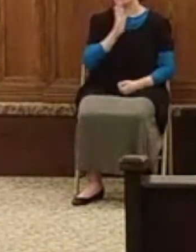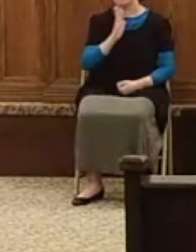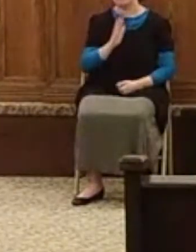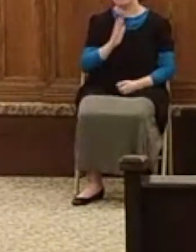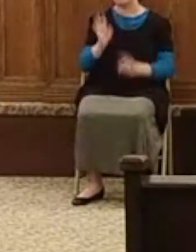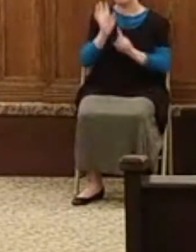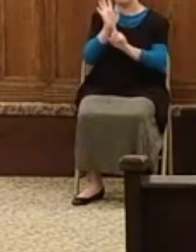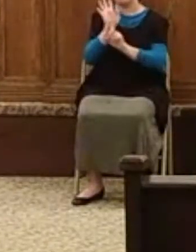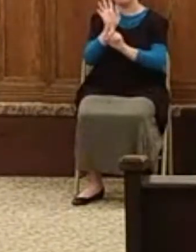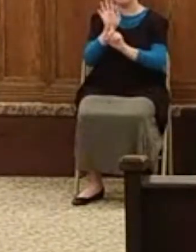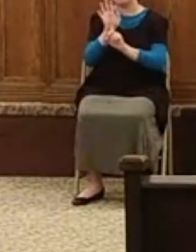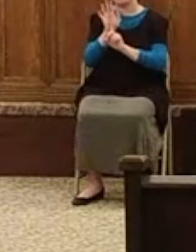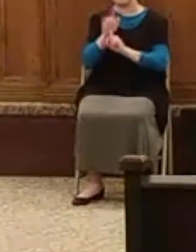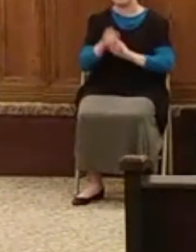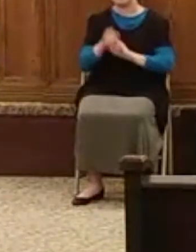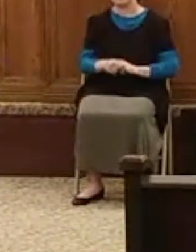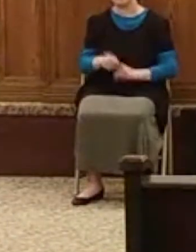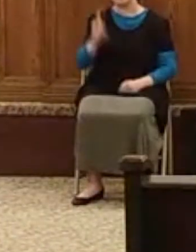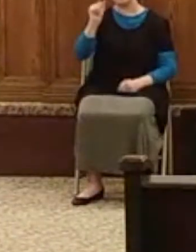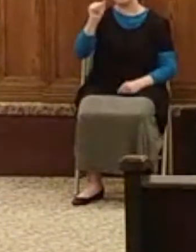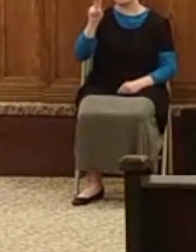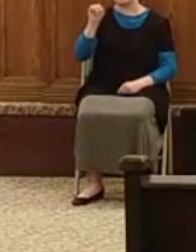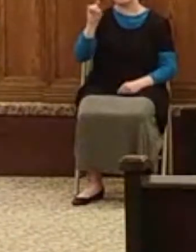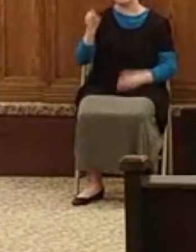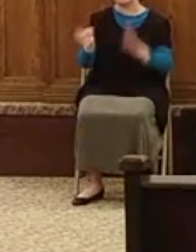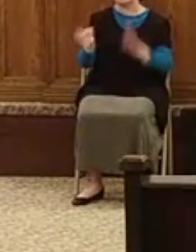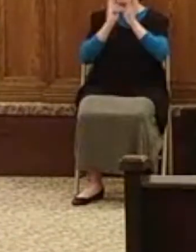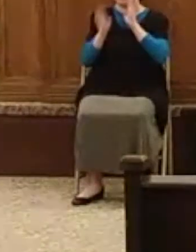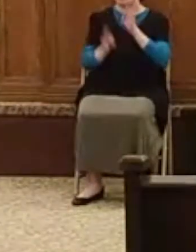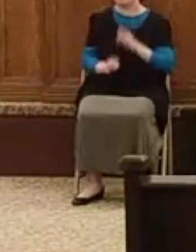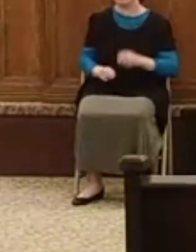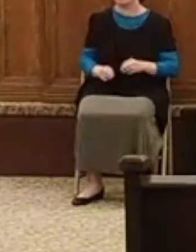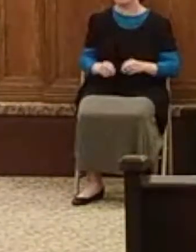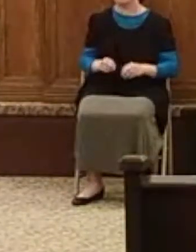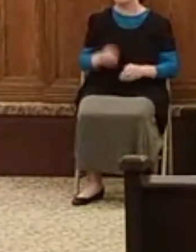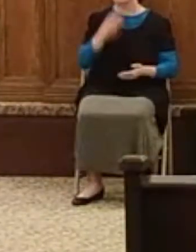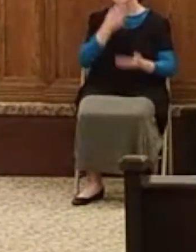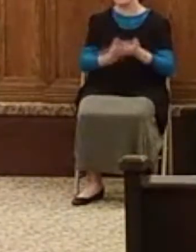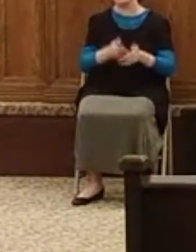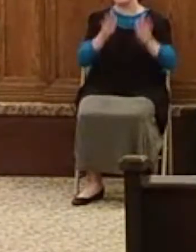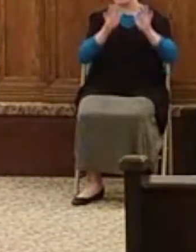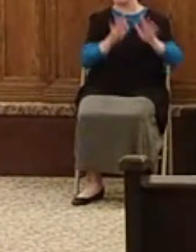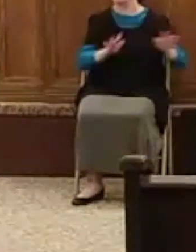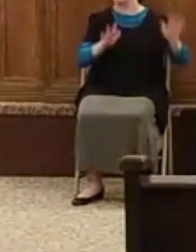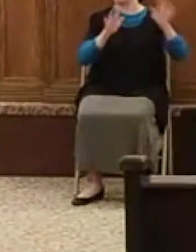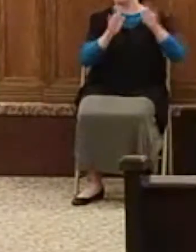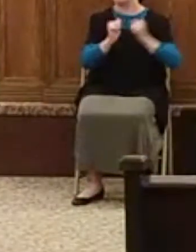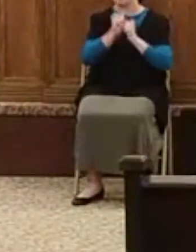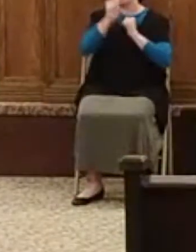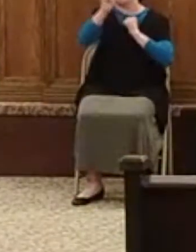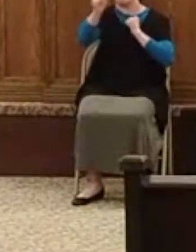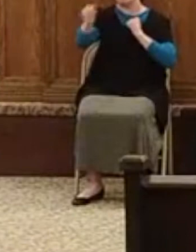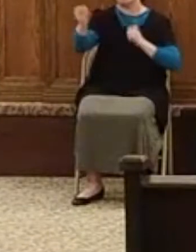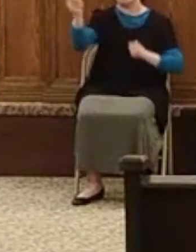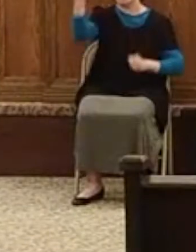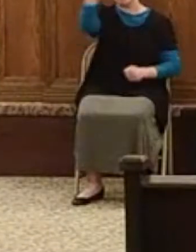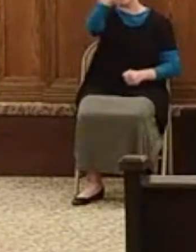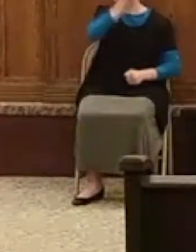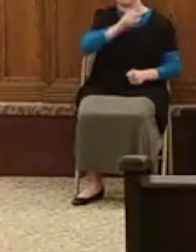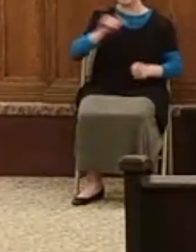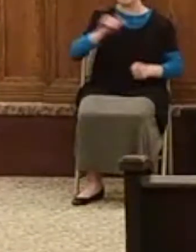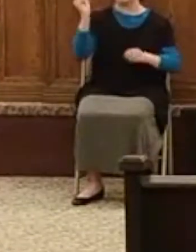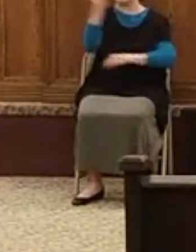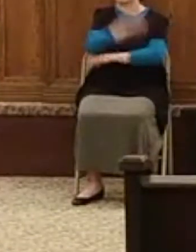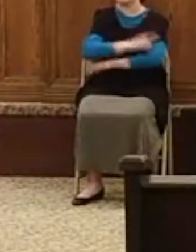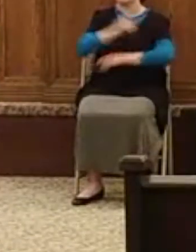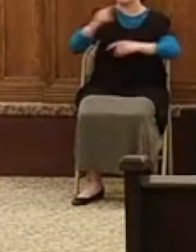God. They need a candle, amen, like David talked about, that says, surely goodness and mercy shall follow me all